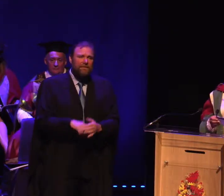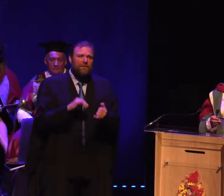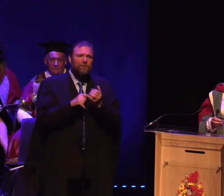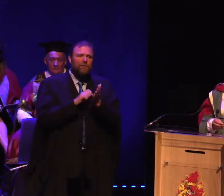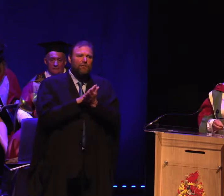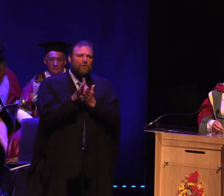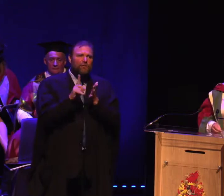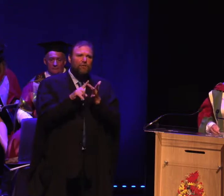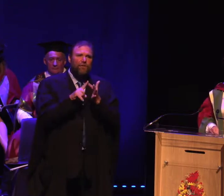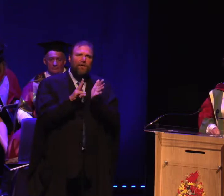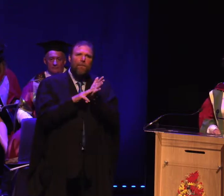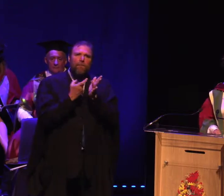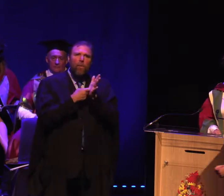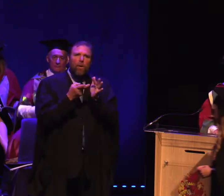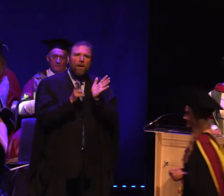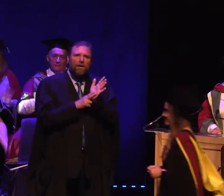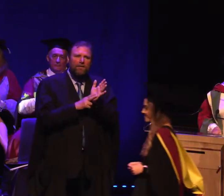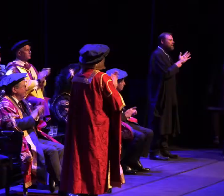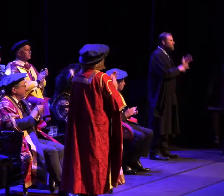Sophie Morgan.